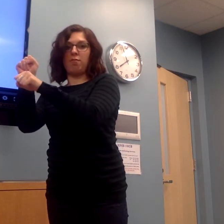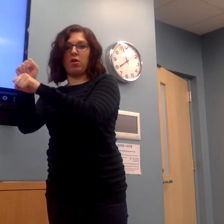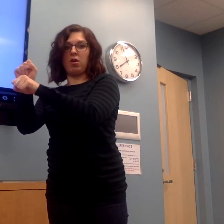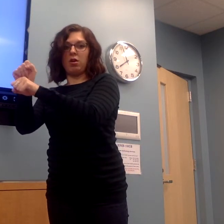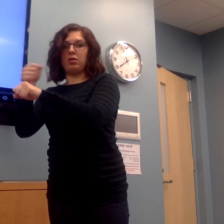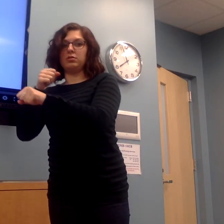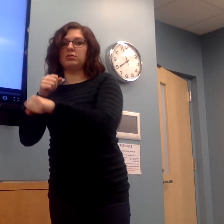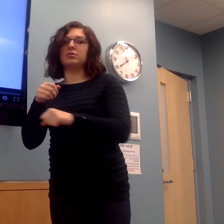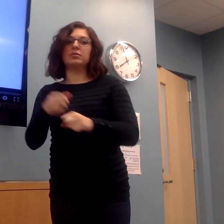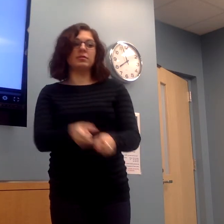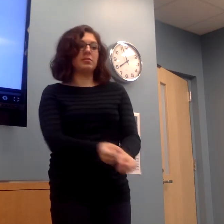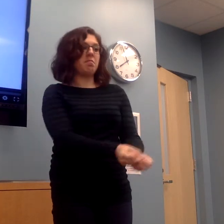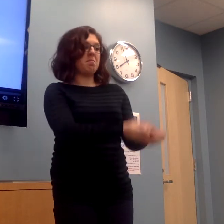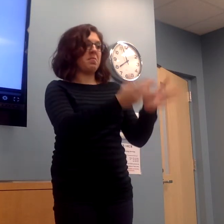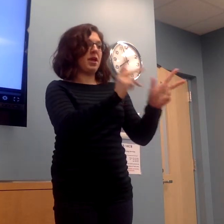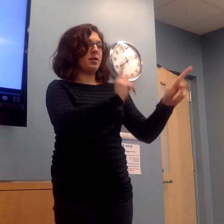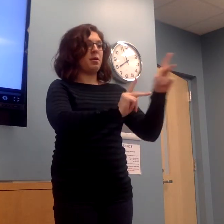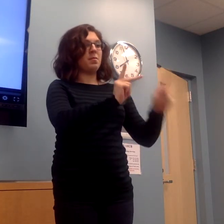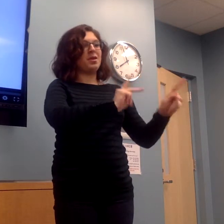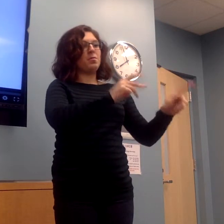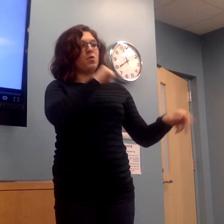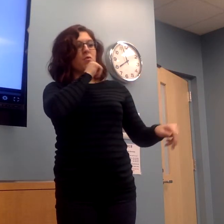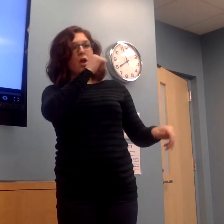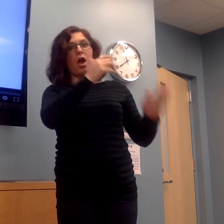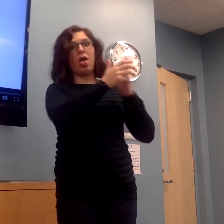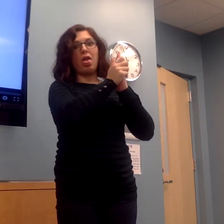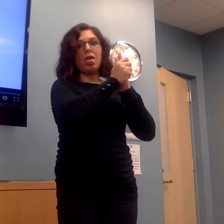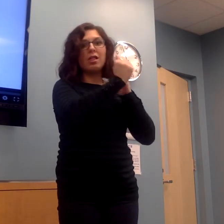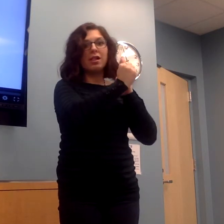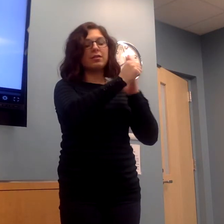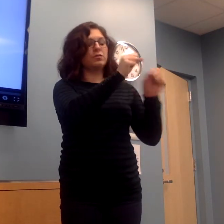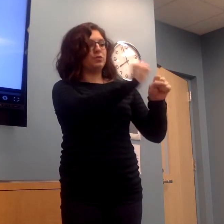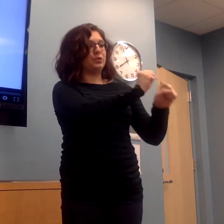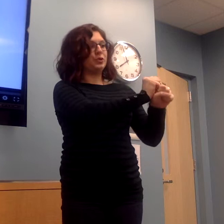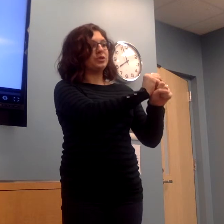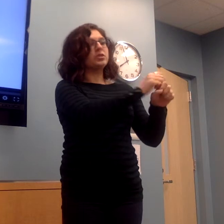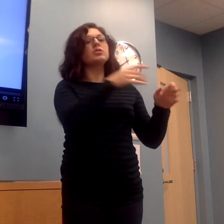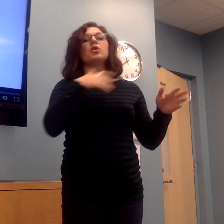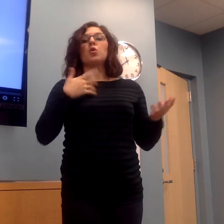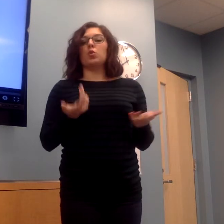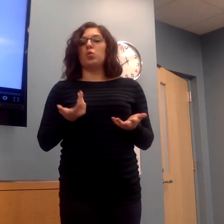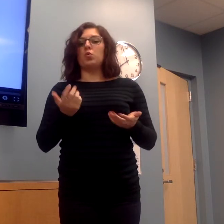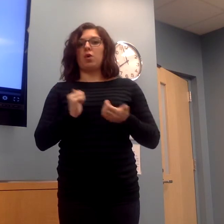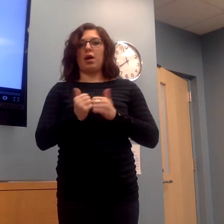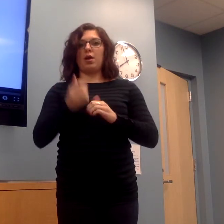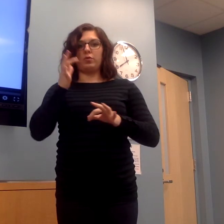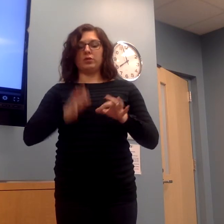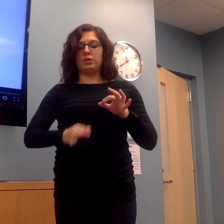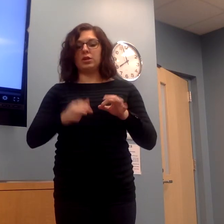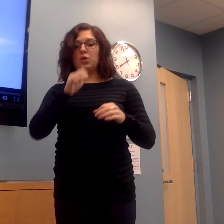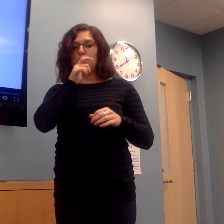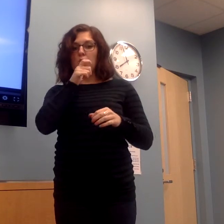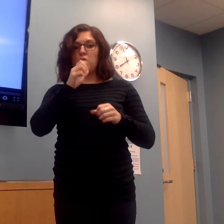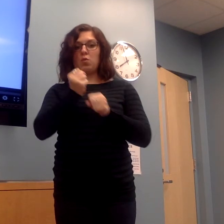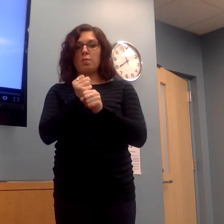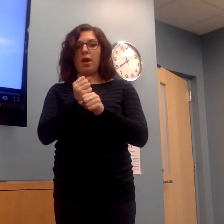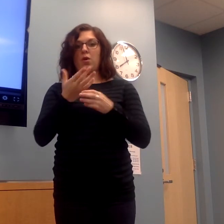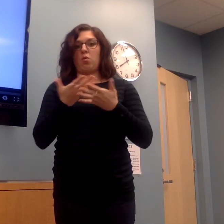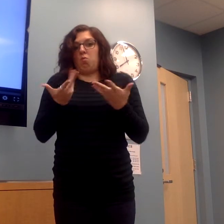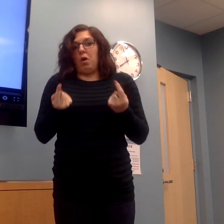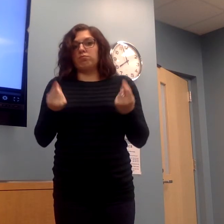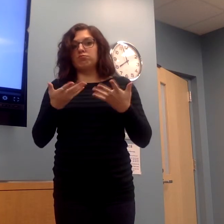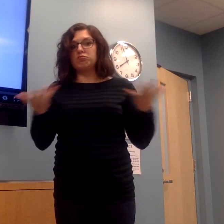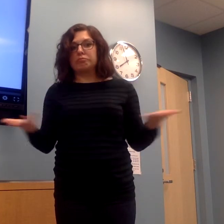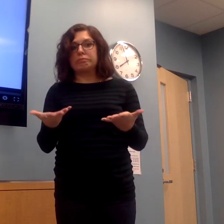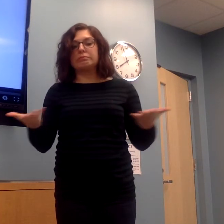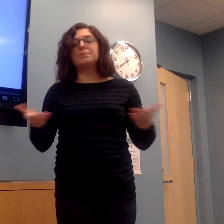with lots of unskilled labor? Okay, in terms of who should be producing which product, what would Adam Smith say?